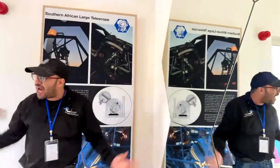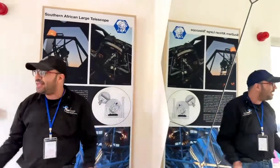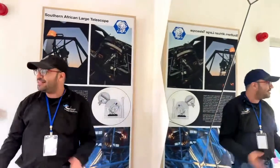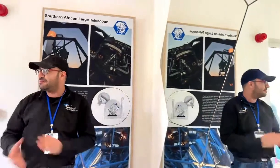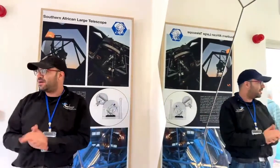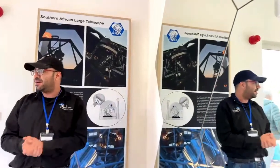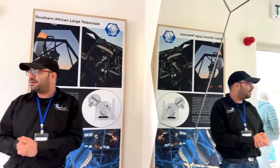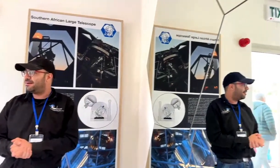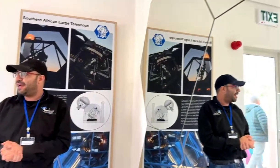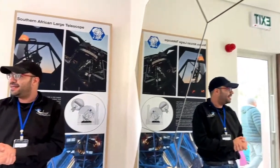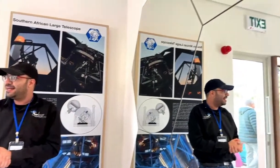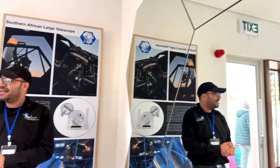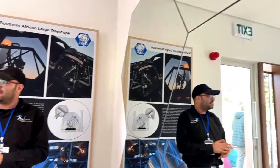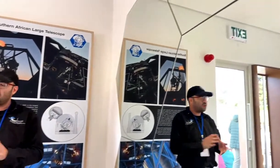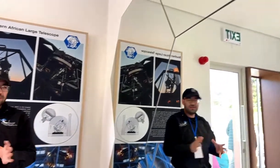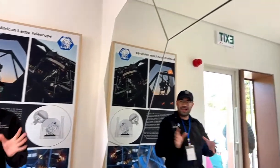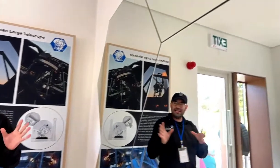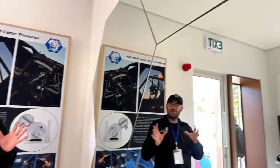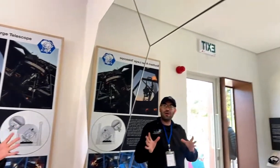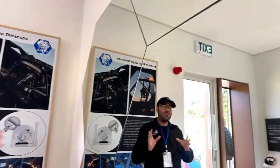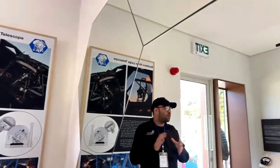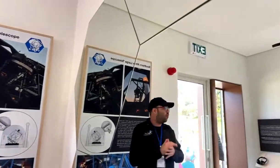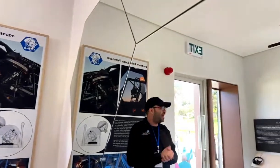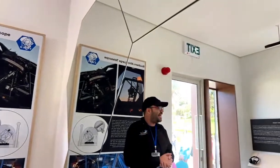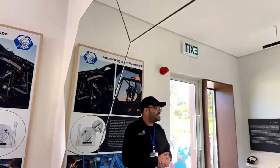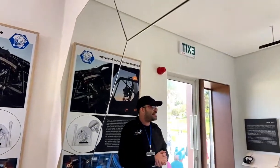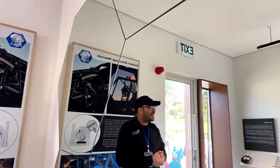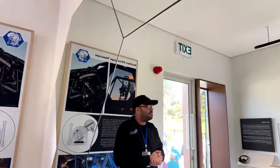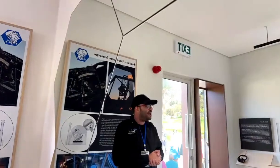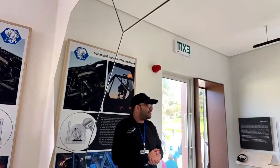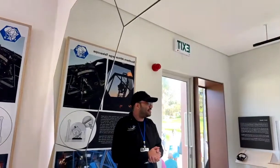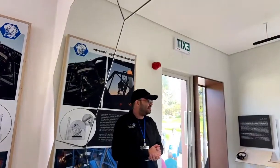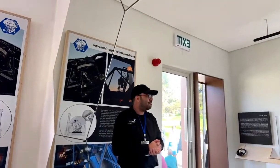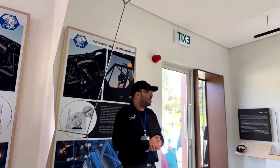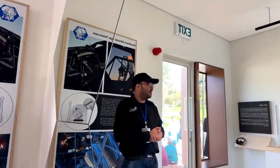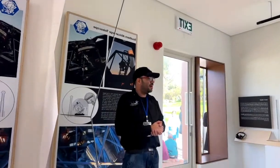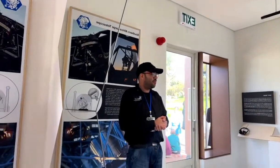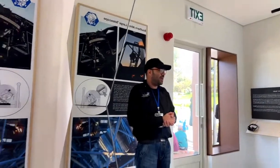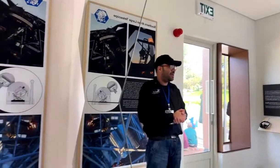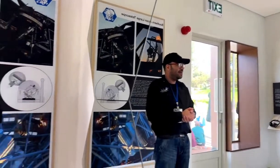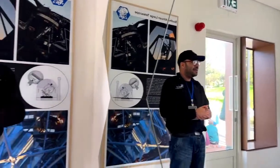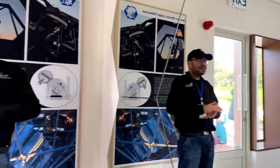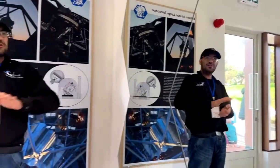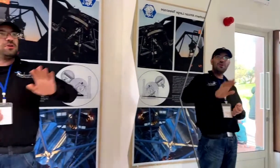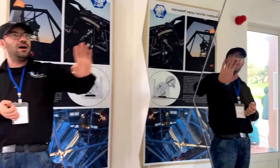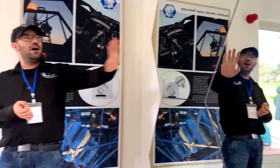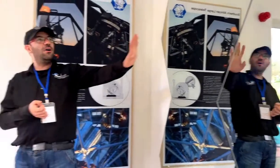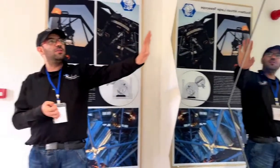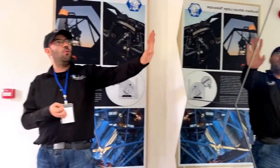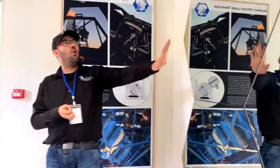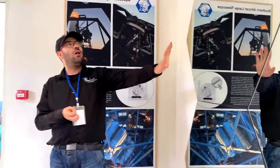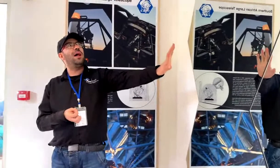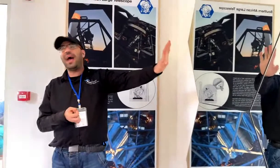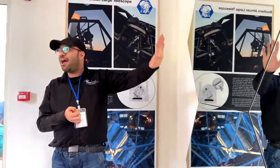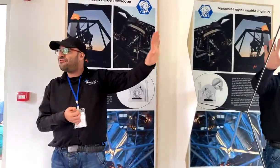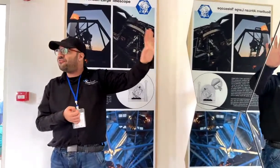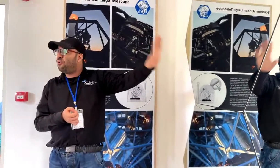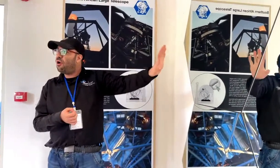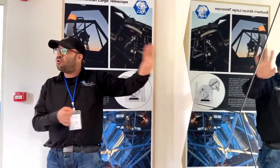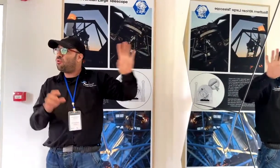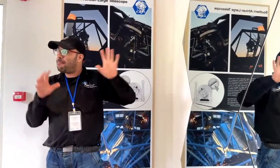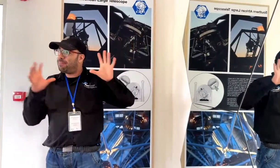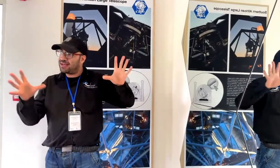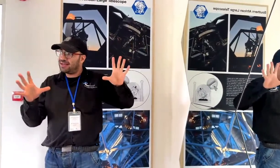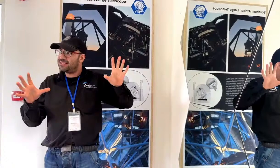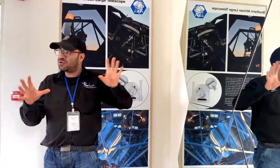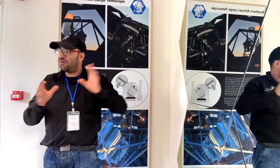one giant mirror, right? SALT is what we call a segmented mirror array. So here on the wall, I have